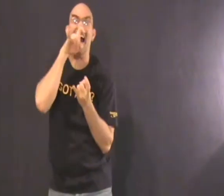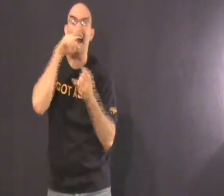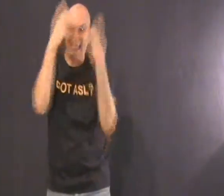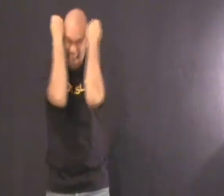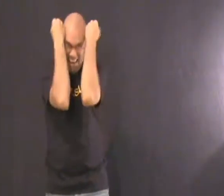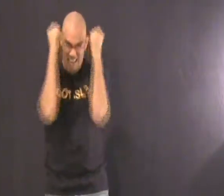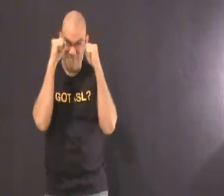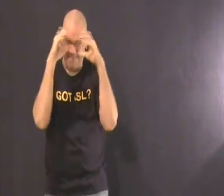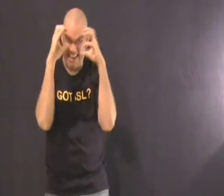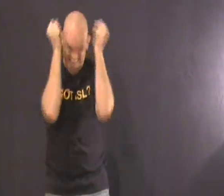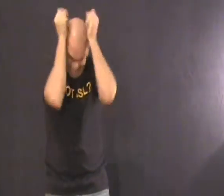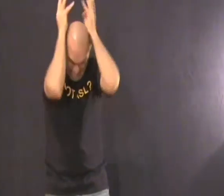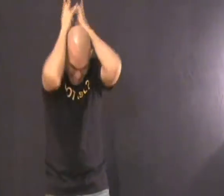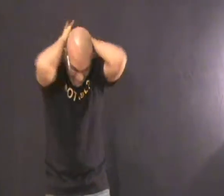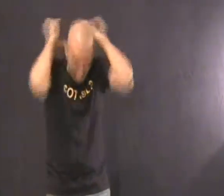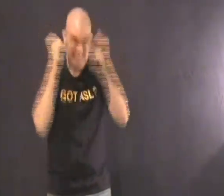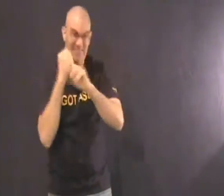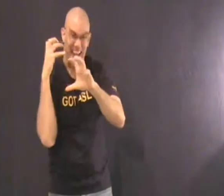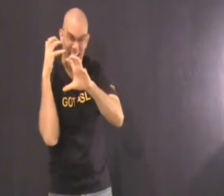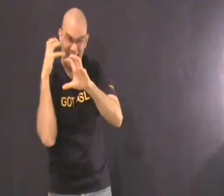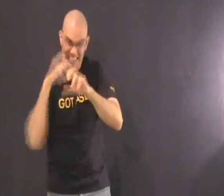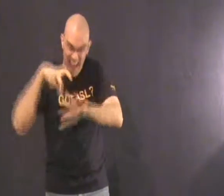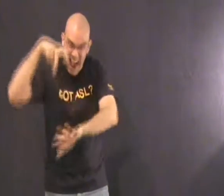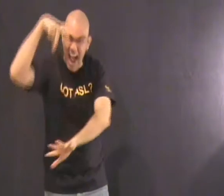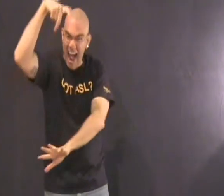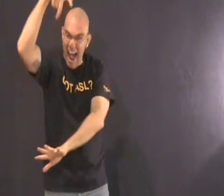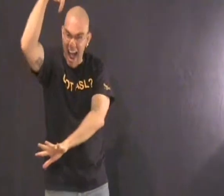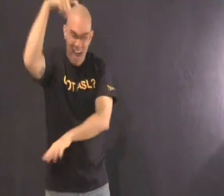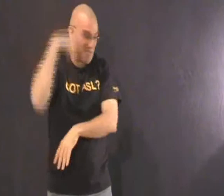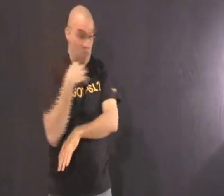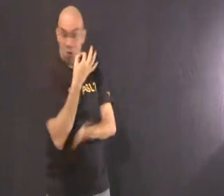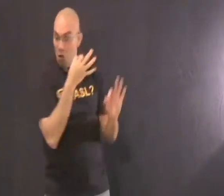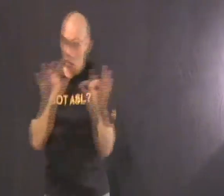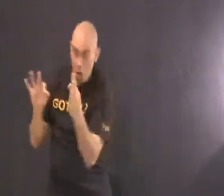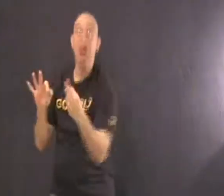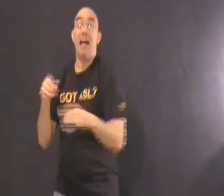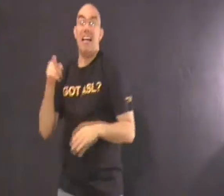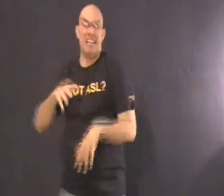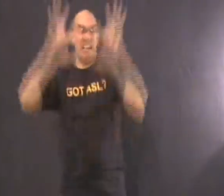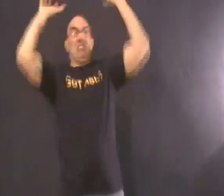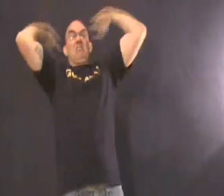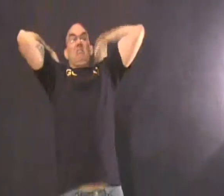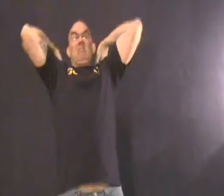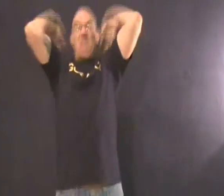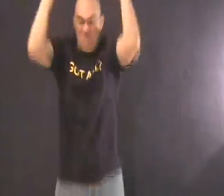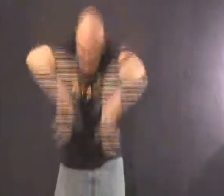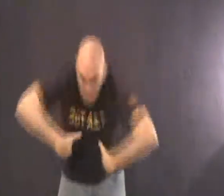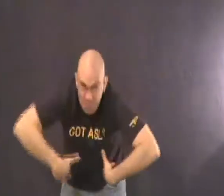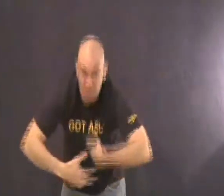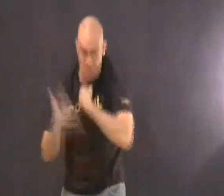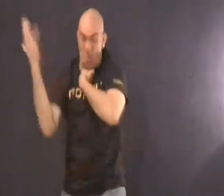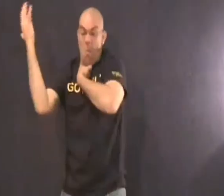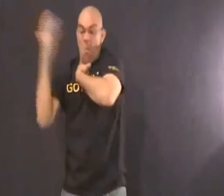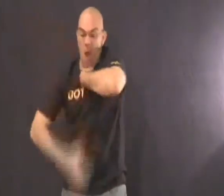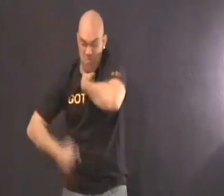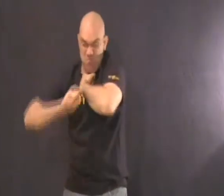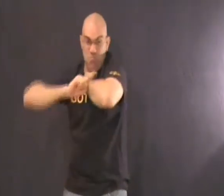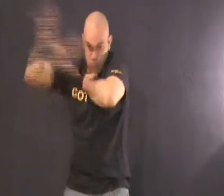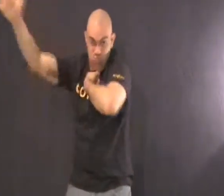of its claws come out, its fangs come out, all the hair stands up on the back of its neck, ears go back, and I looked just in time to